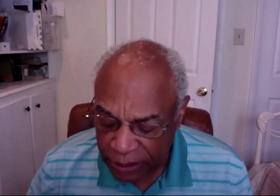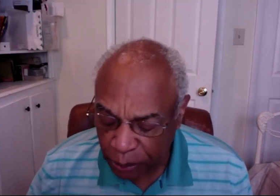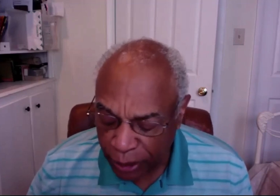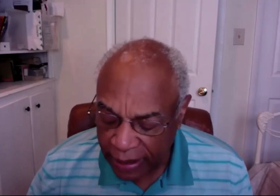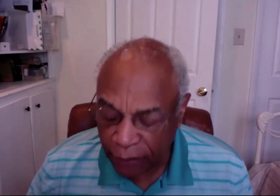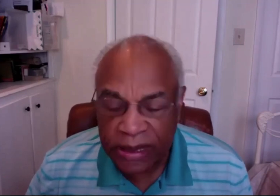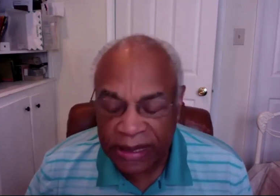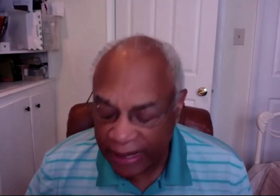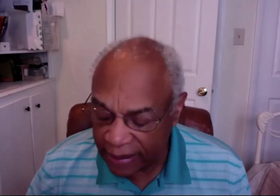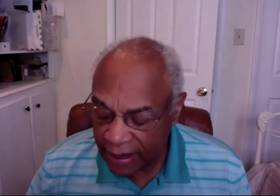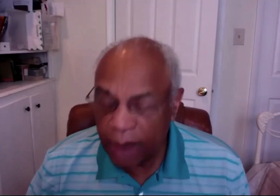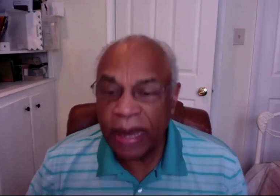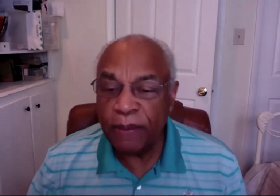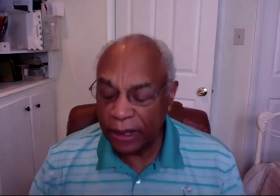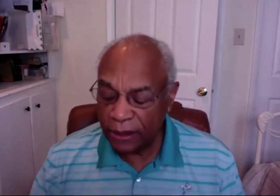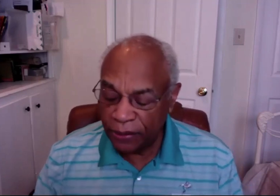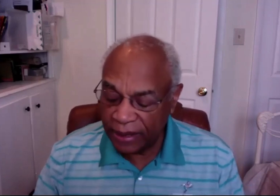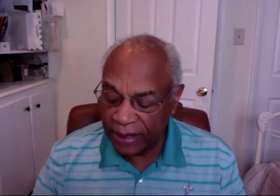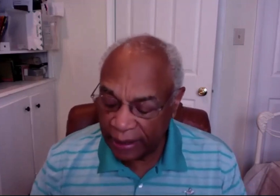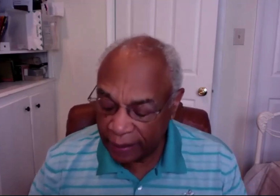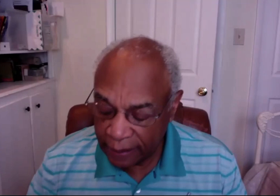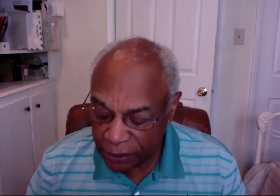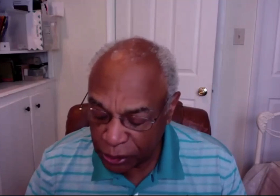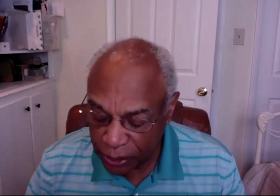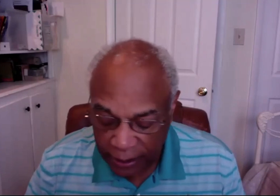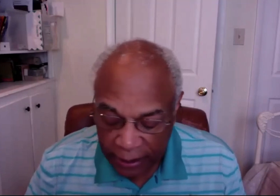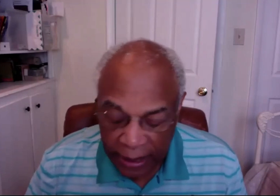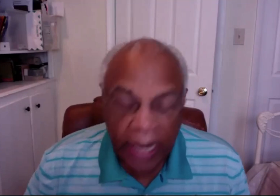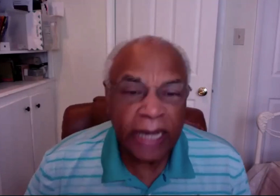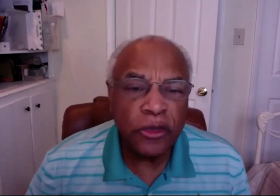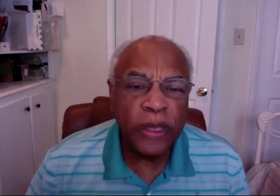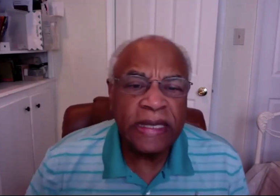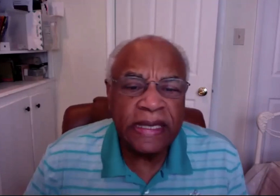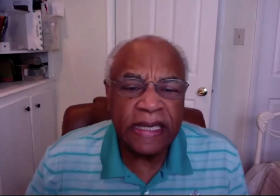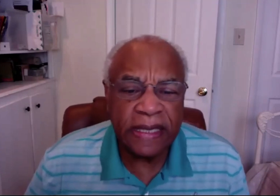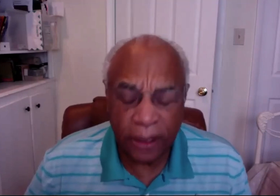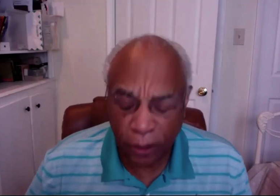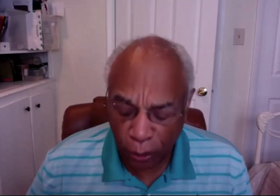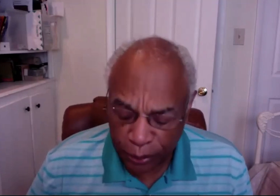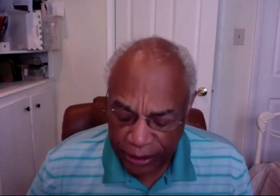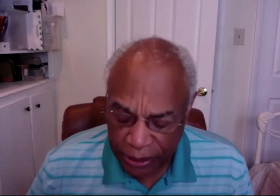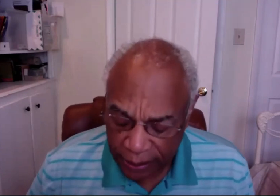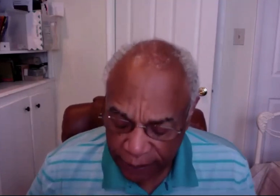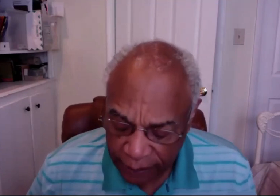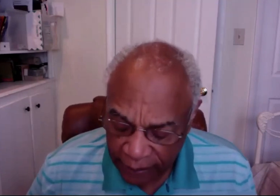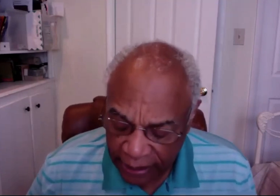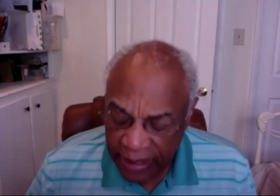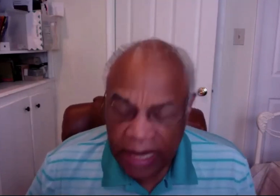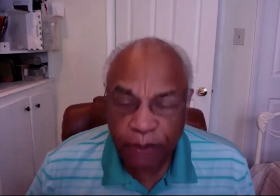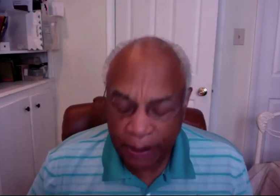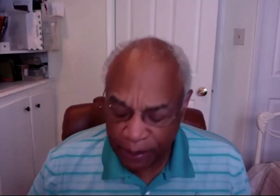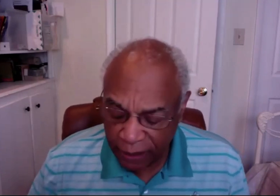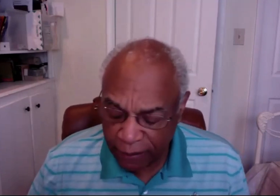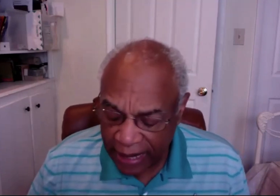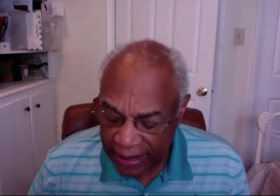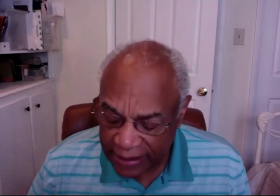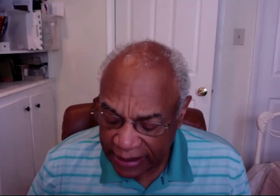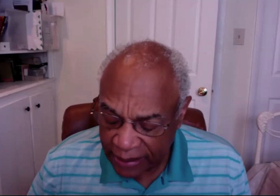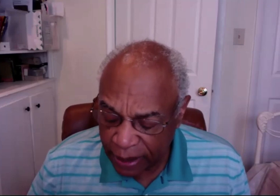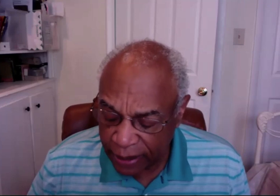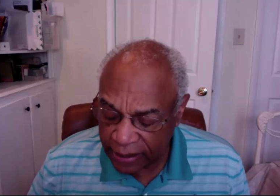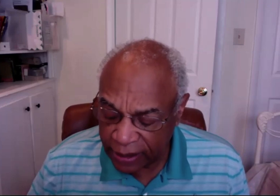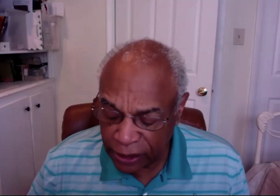bus boycott was led by Martin Luther King, Jr., a 26-year-old preacher. He